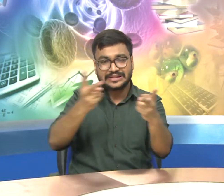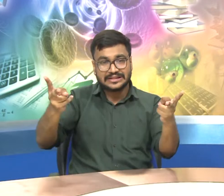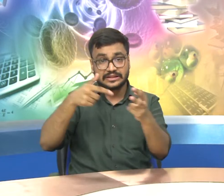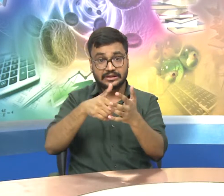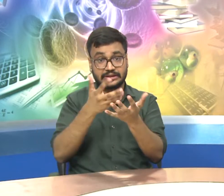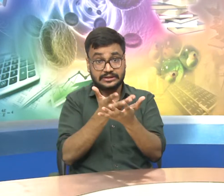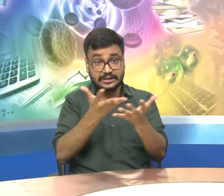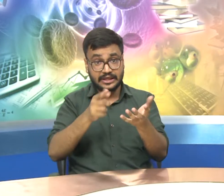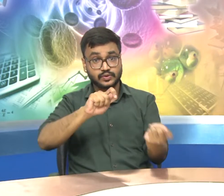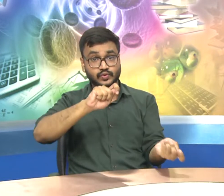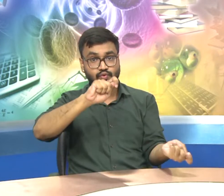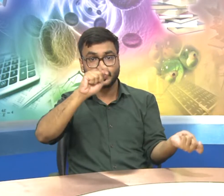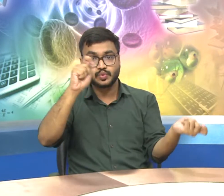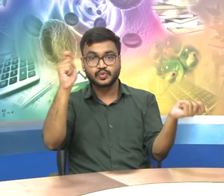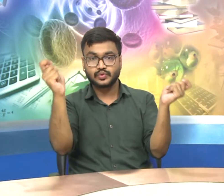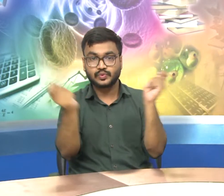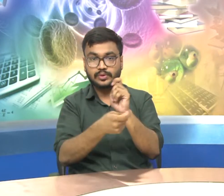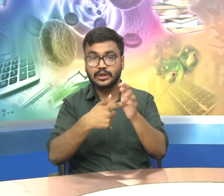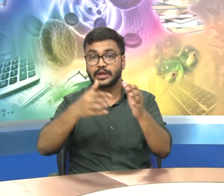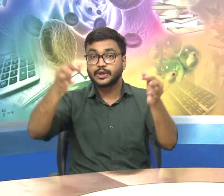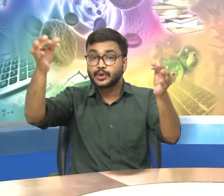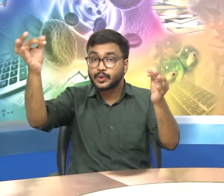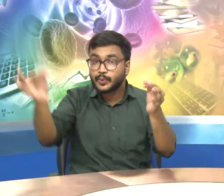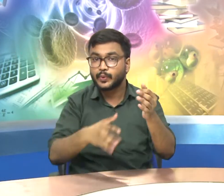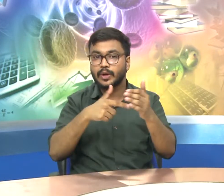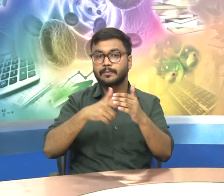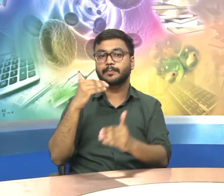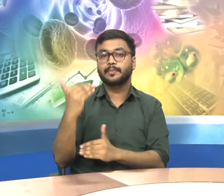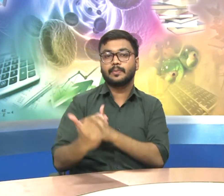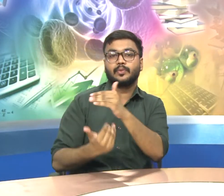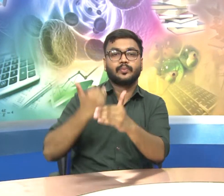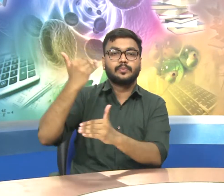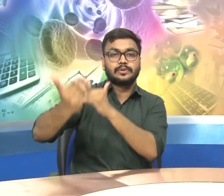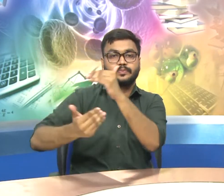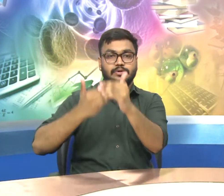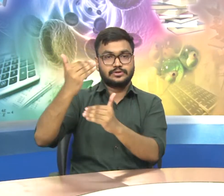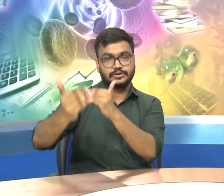and gradually a new resistant population develops.